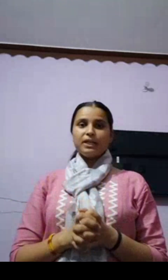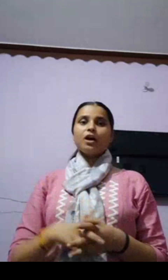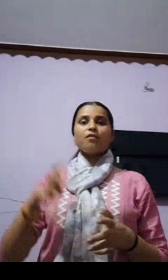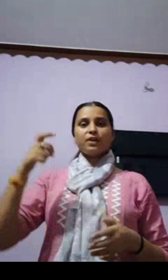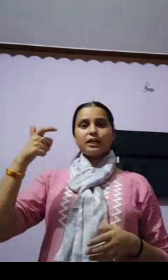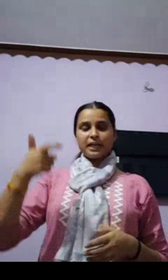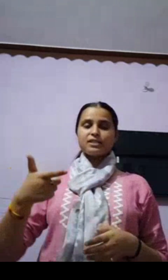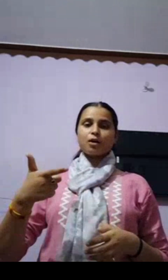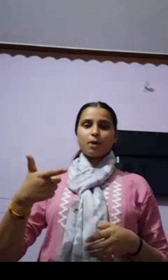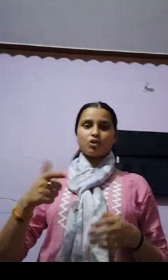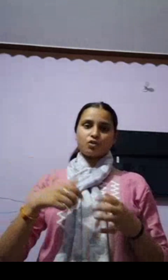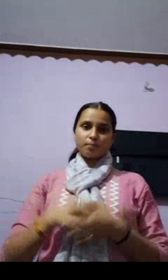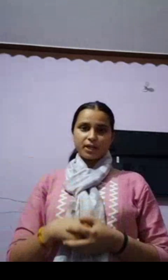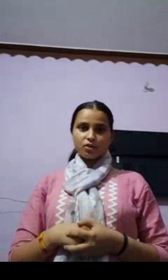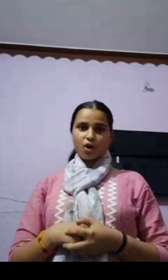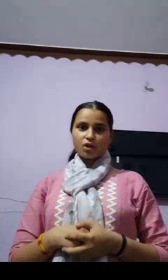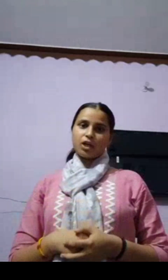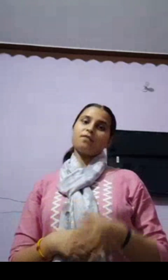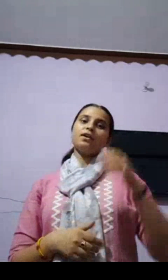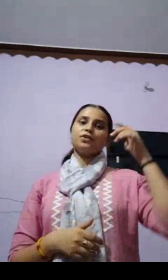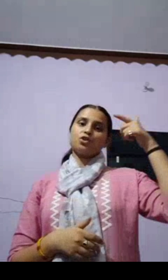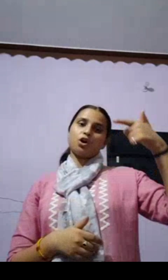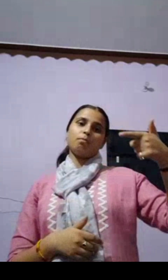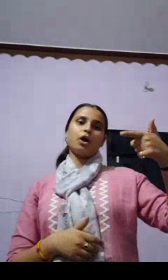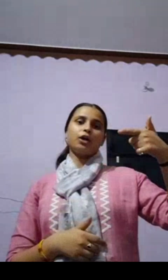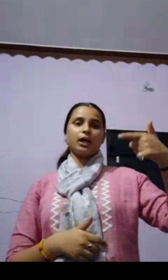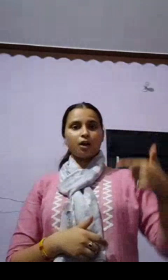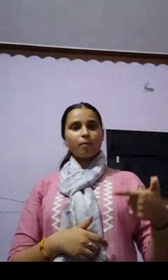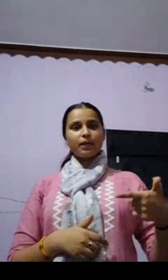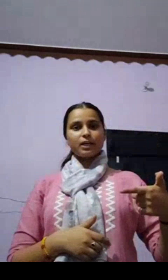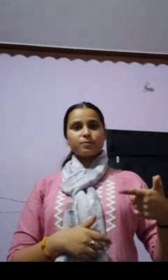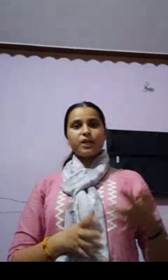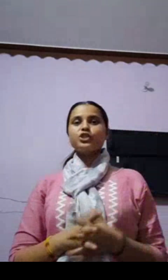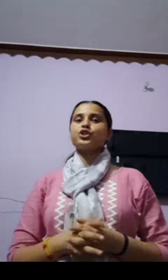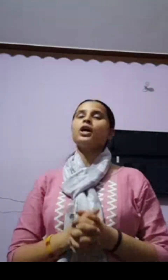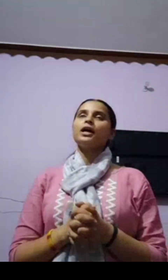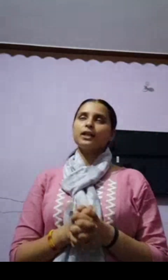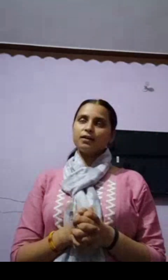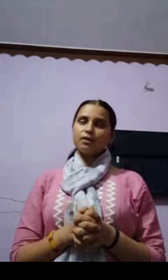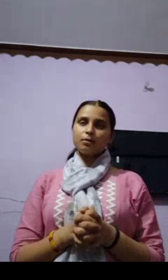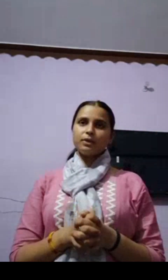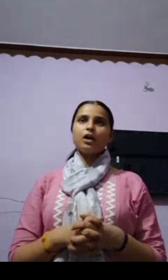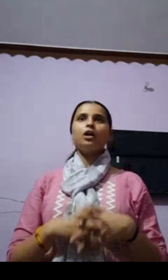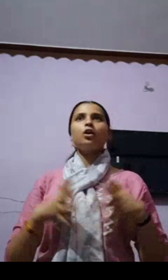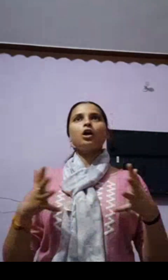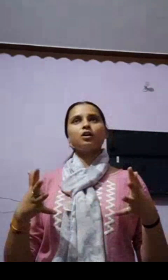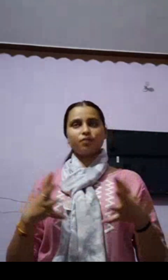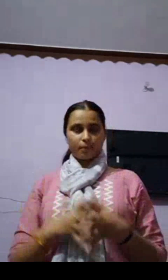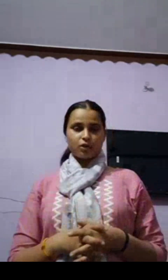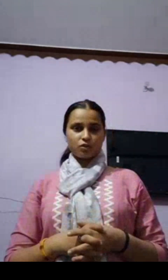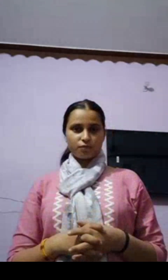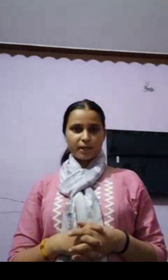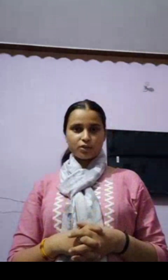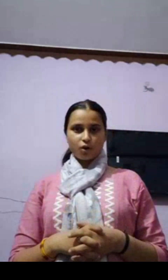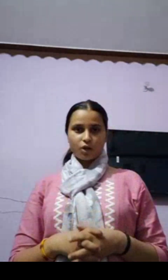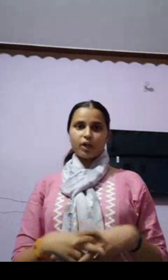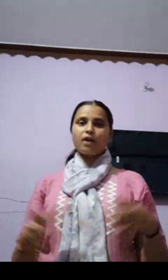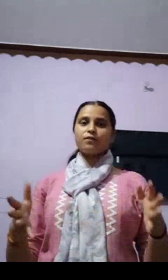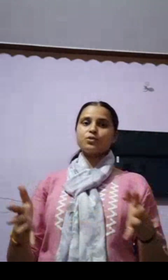a very less amount of mitochondria. When we talk about aerobic respiration, there will be a lot of amount of mitochondria which will